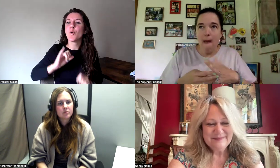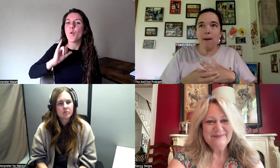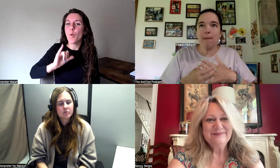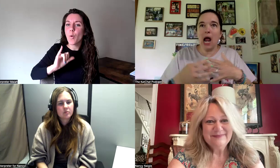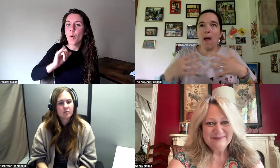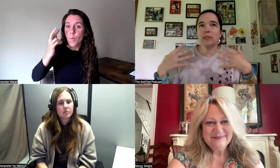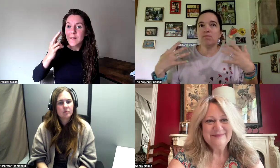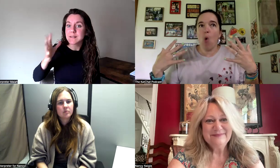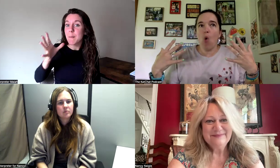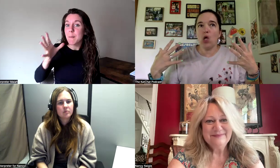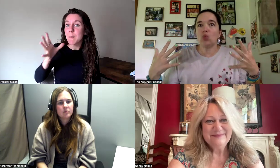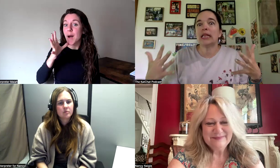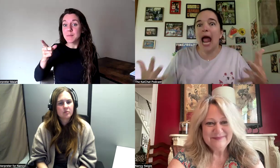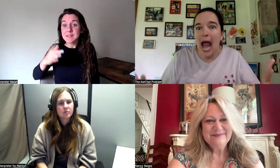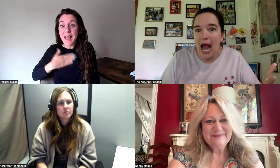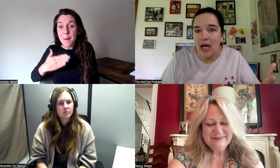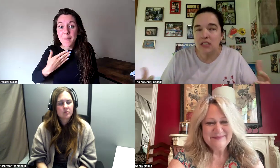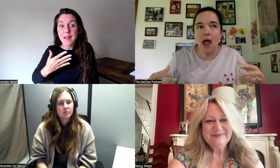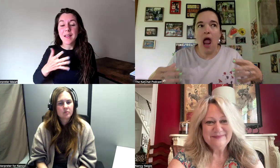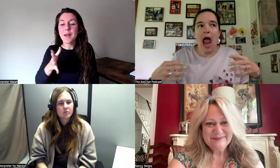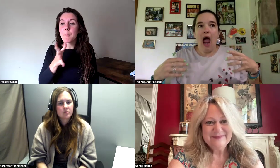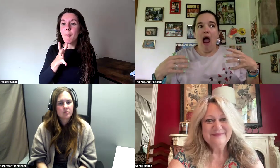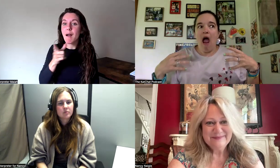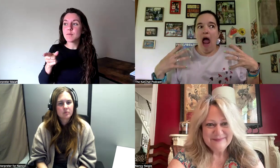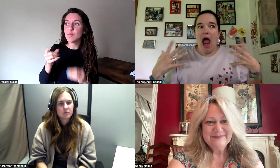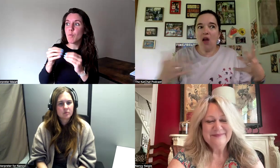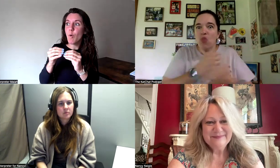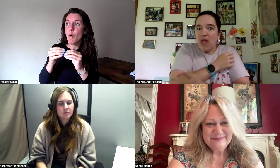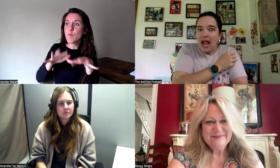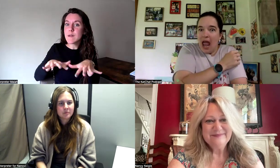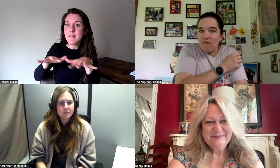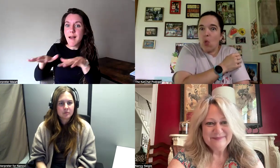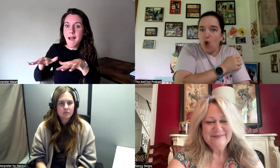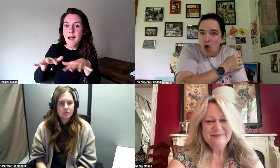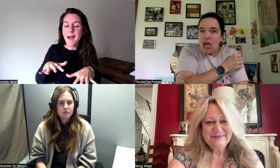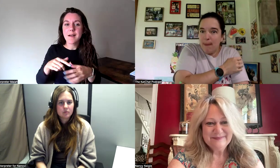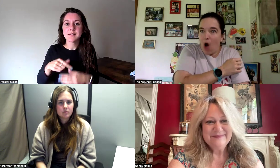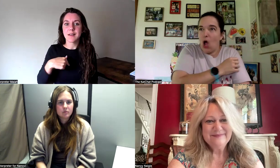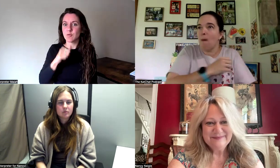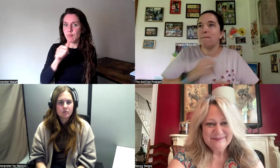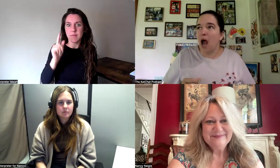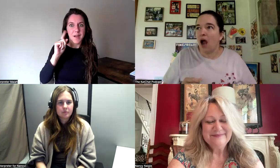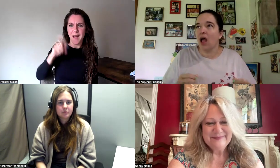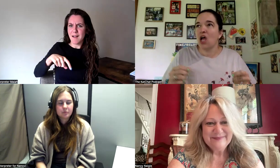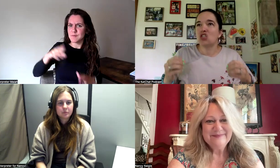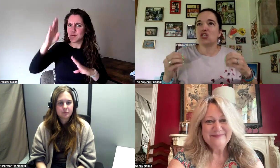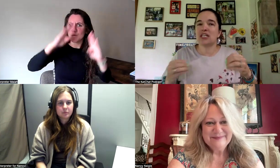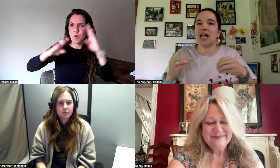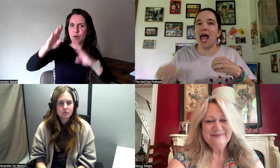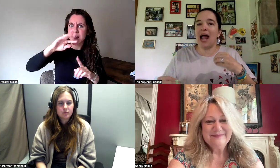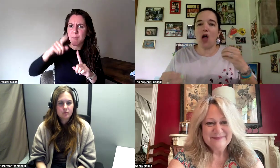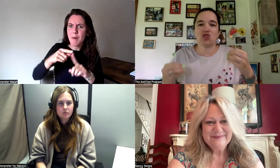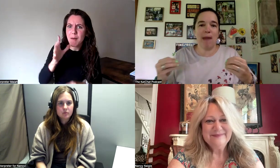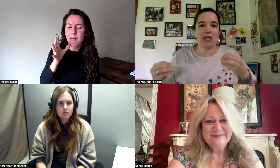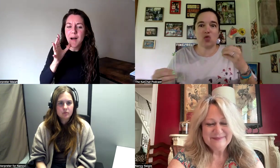happy, my mom more relaxed. I don't think I have to worry about her, but she